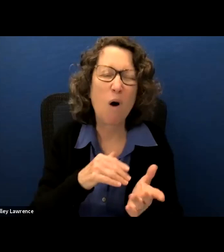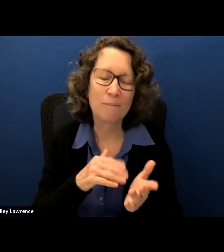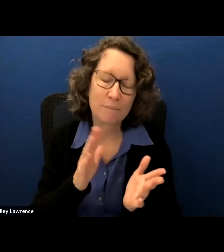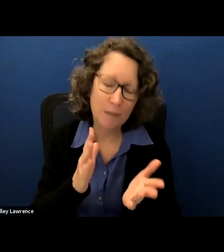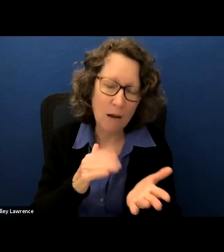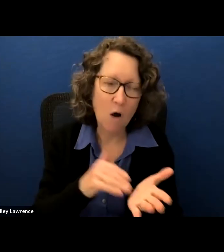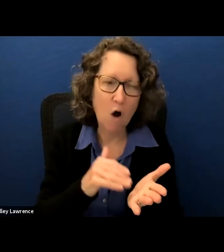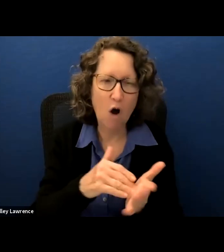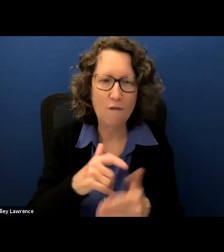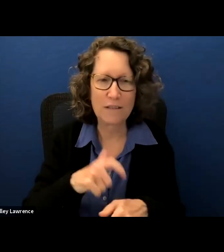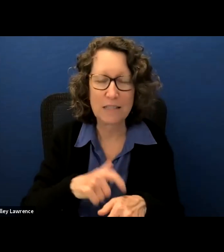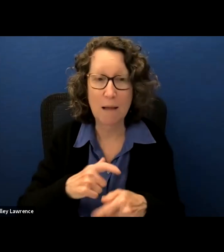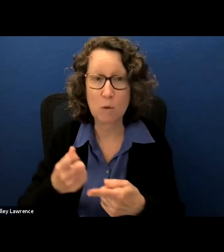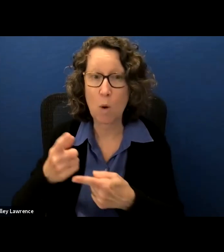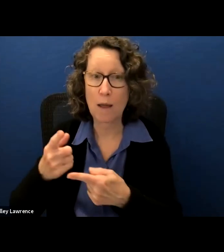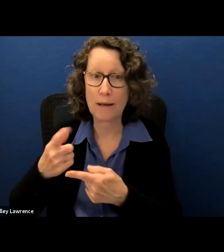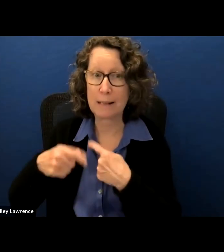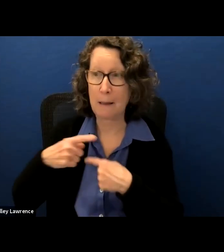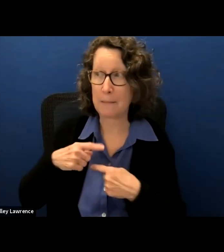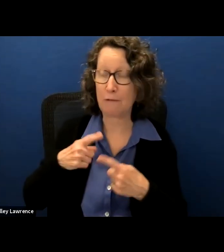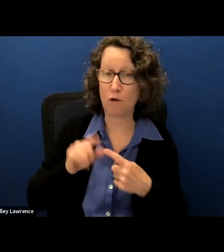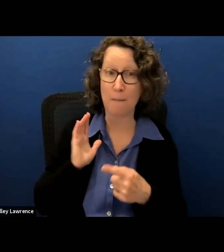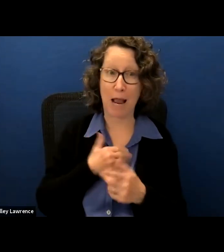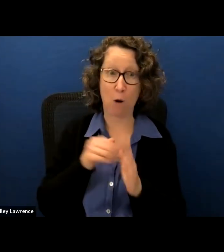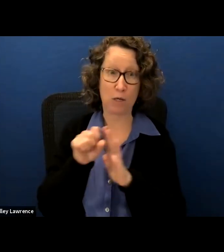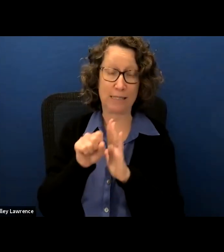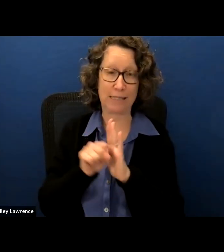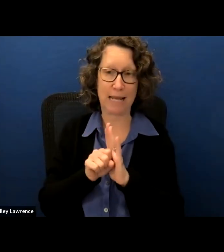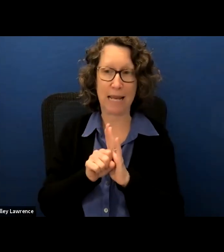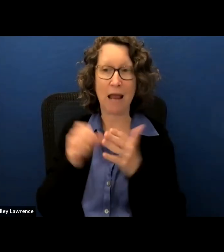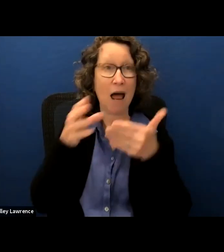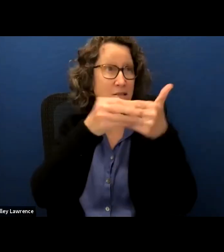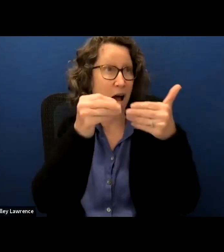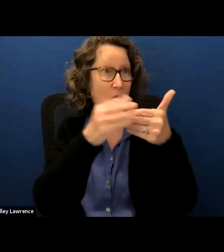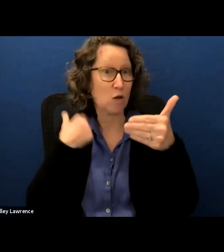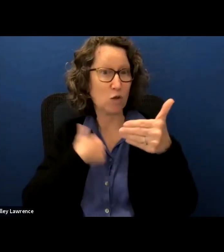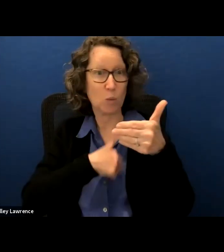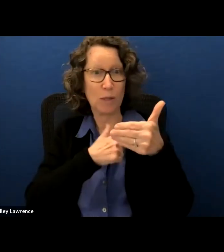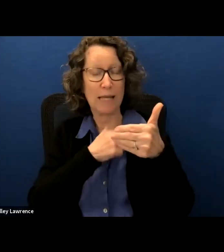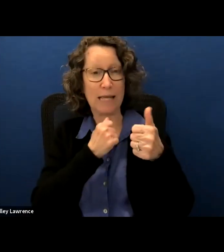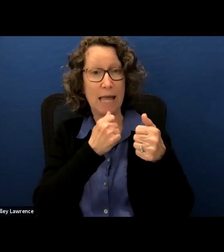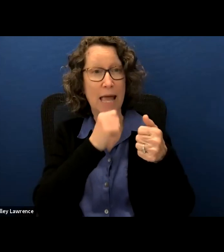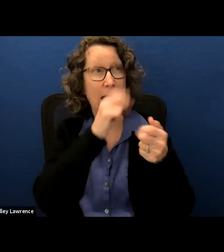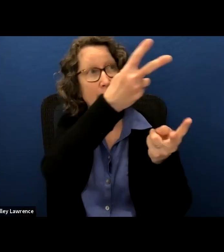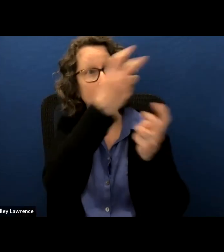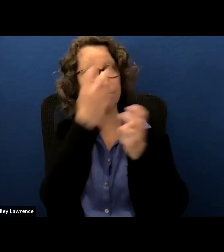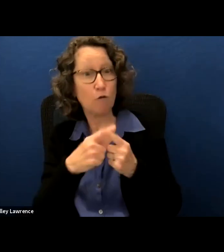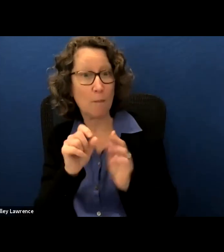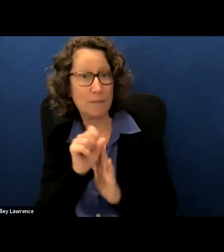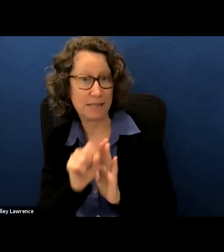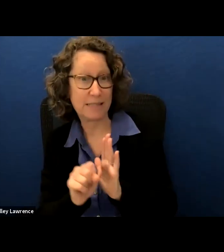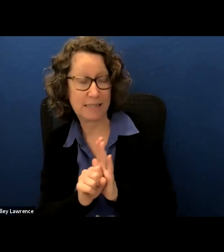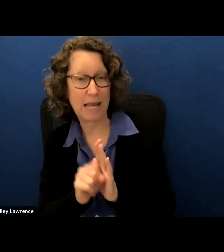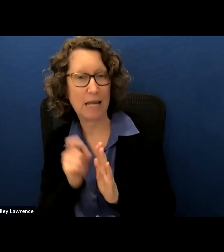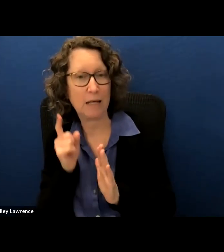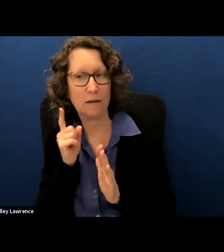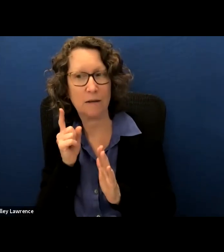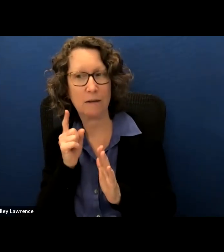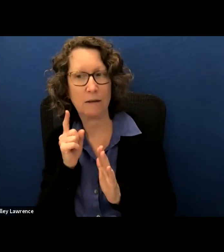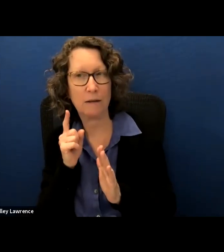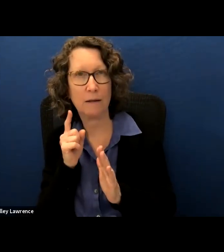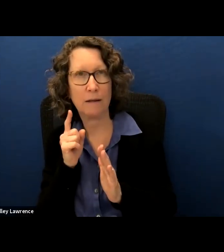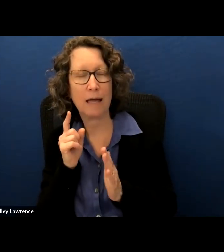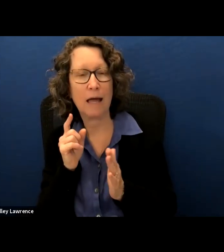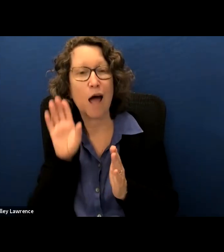oftentimes what's coming down is that from our state there's dollars that we can draw down from the state First Five,